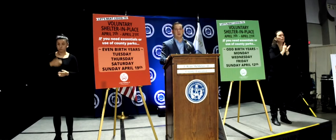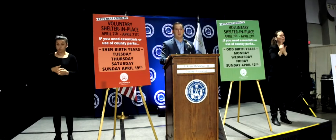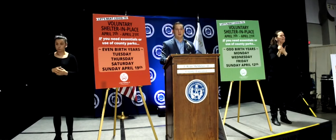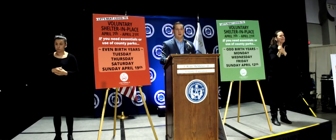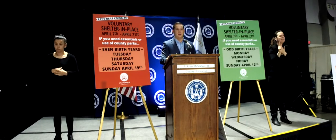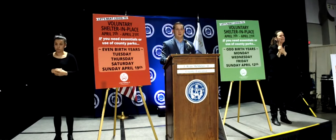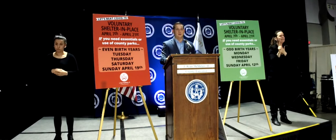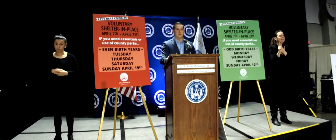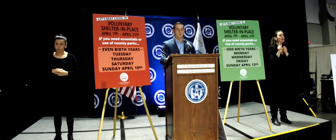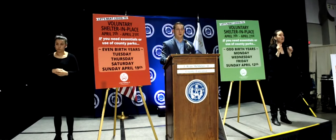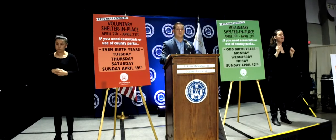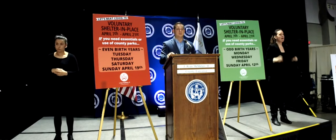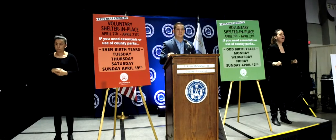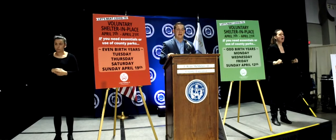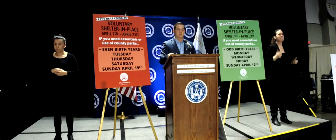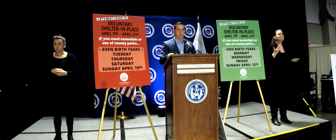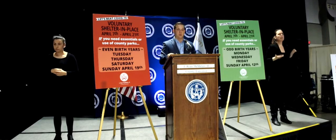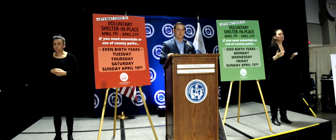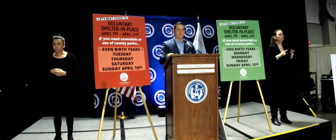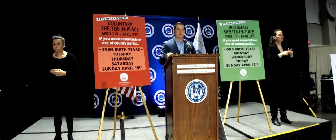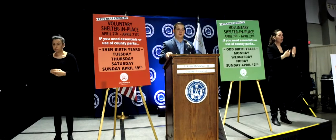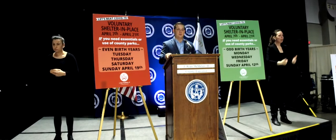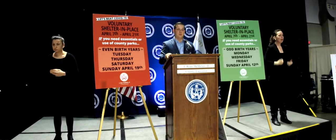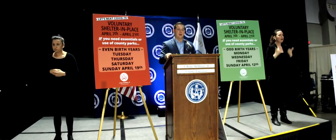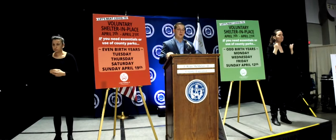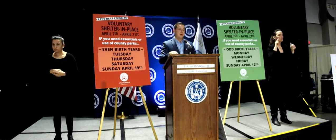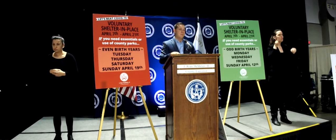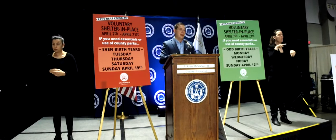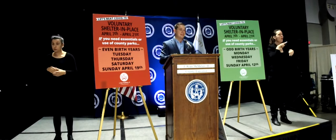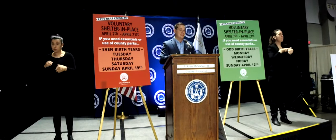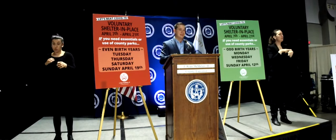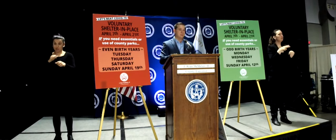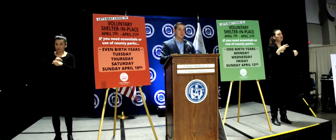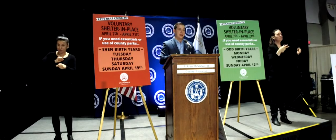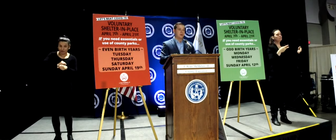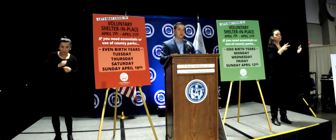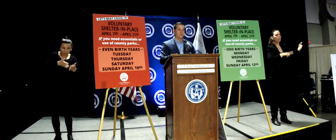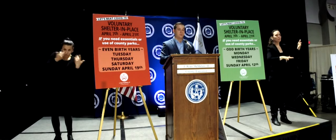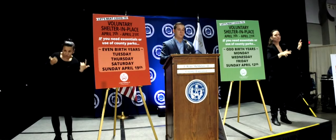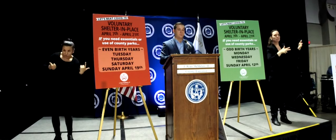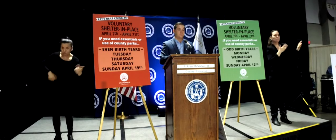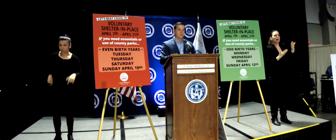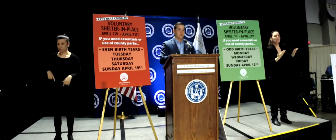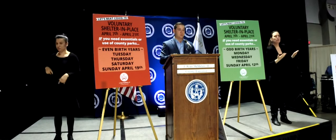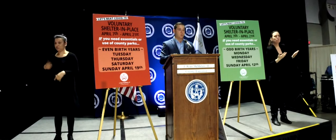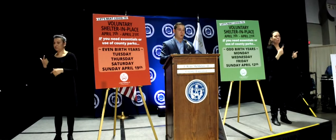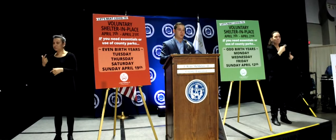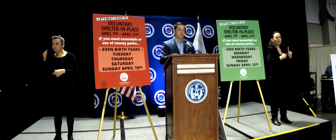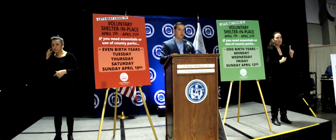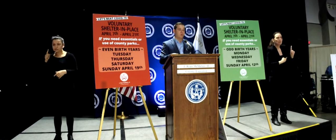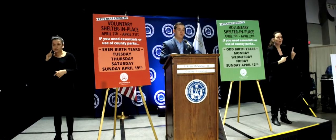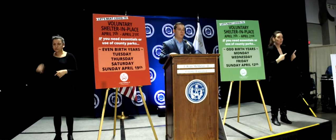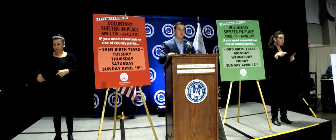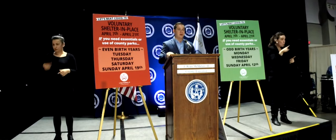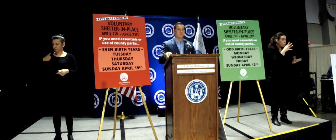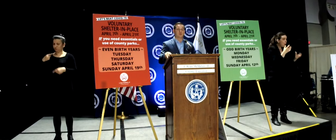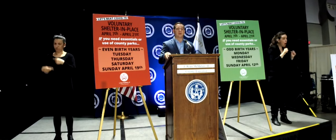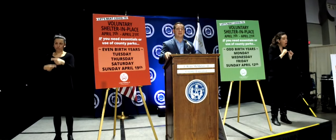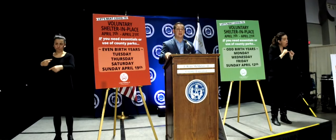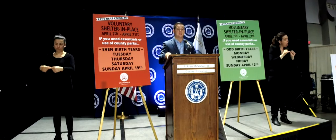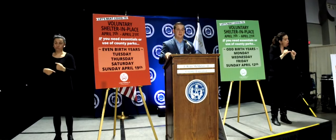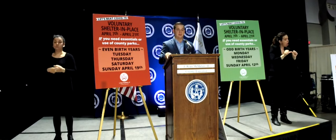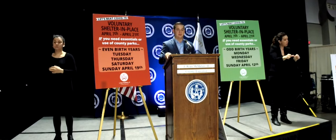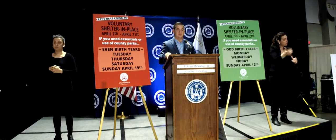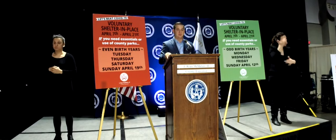restarted. And we are desperate to do that. My team in county government has been working over 45